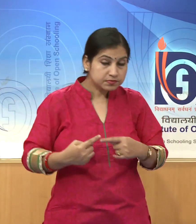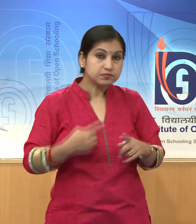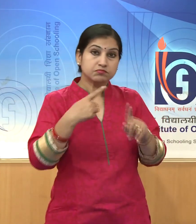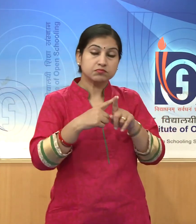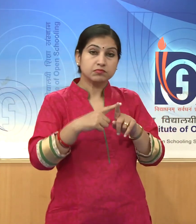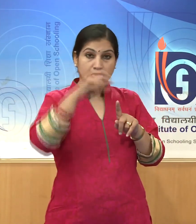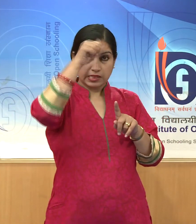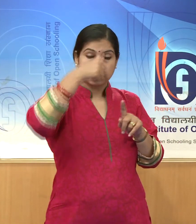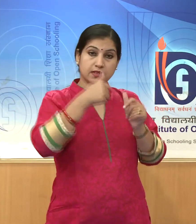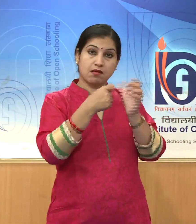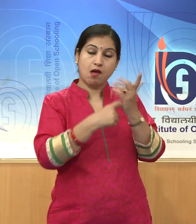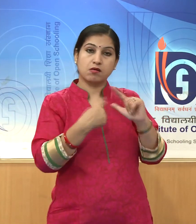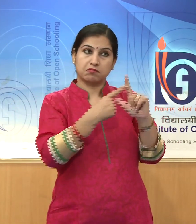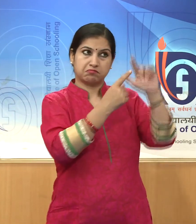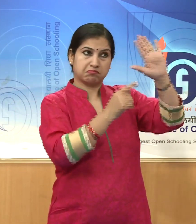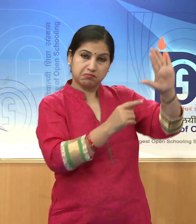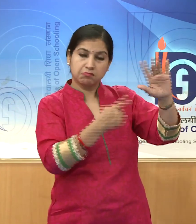of Indian art.